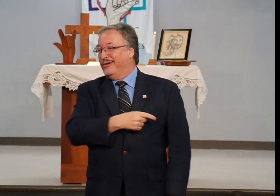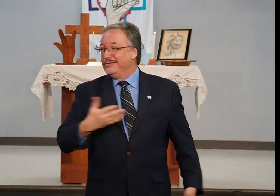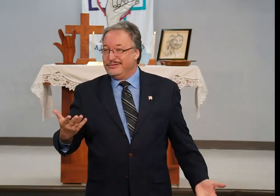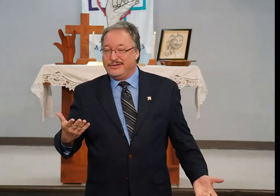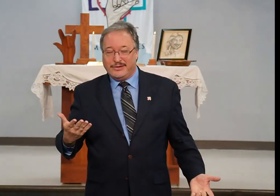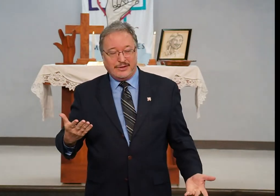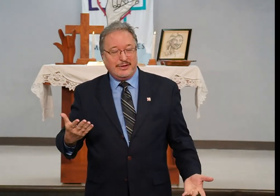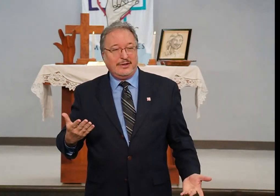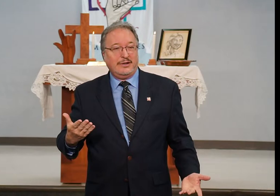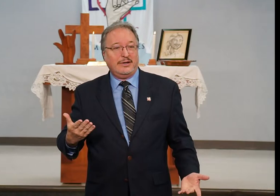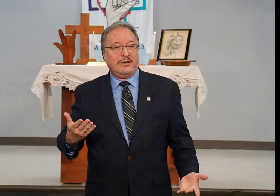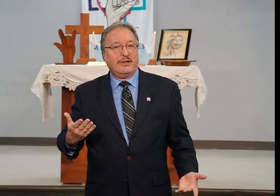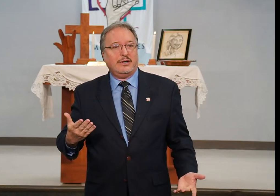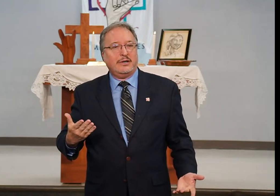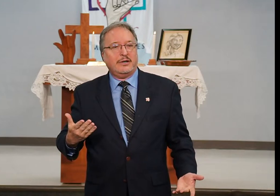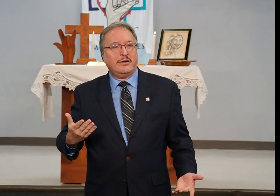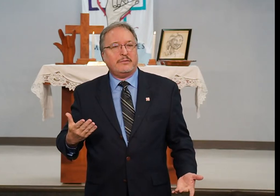them, I bought these three books.